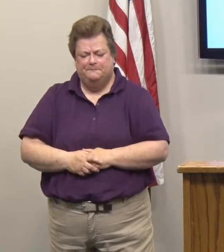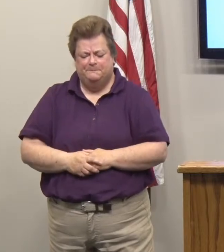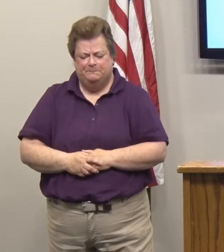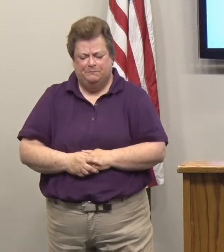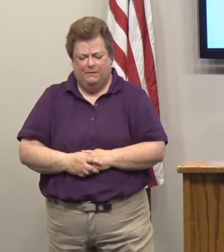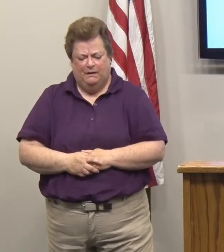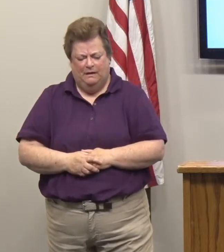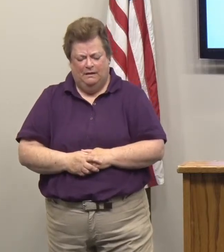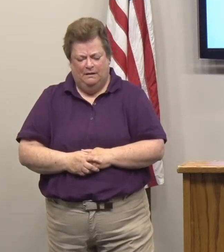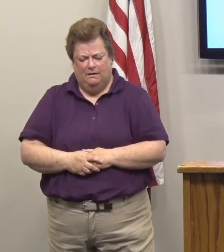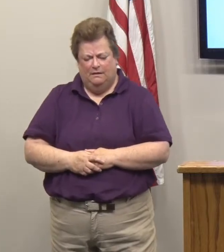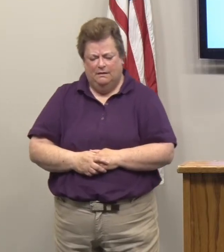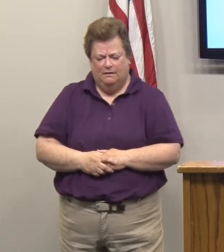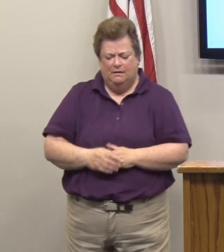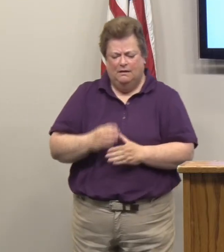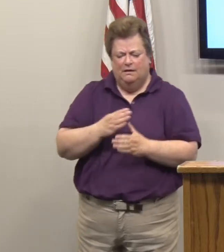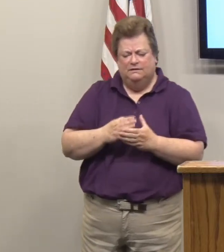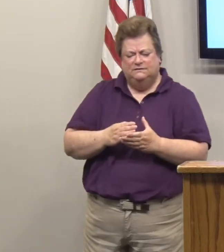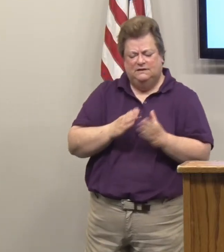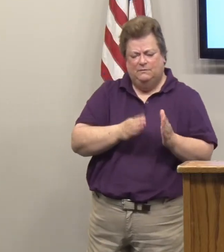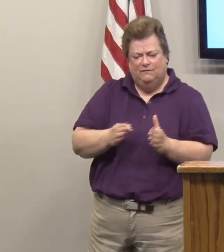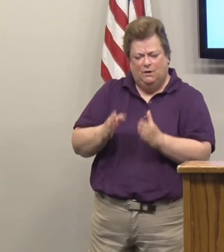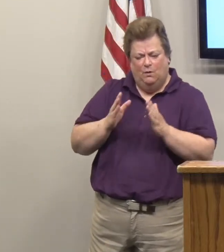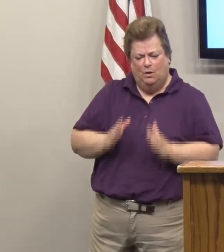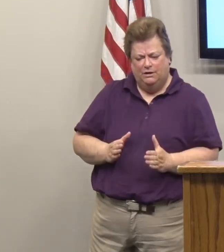to freedom of speech.